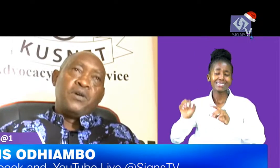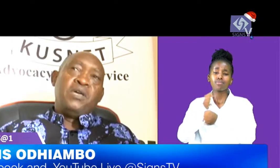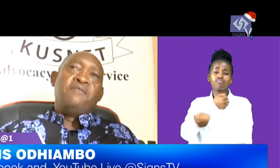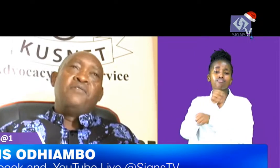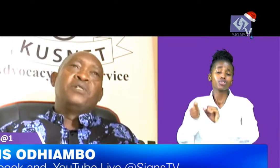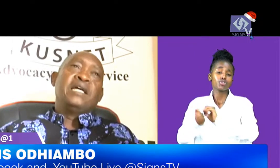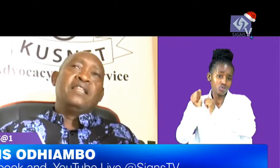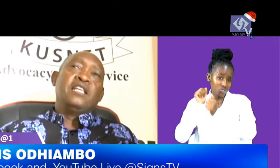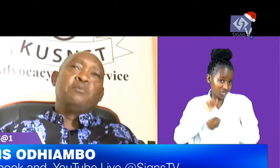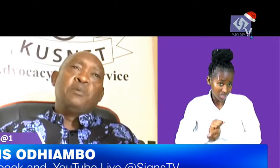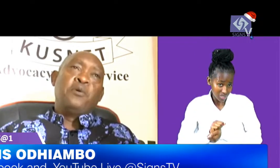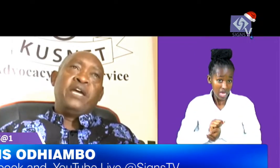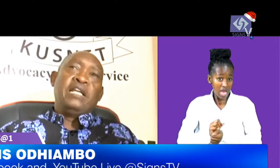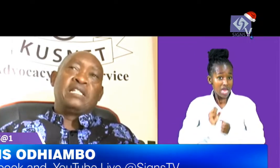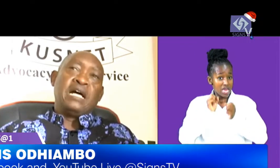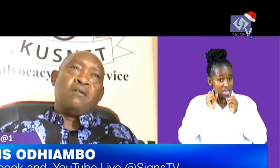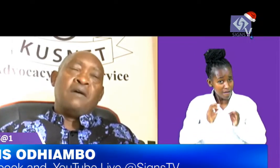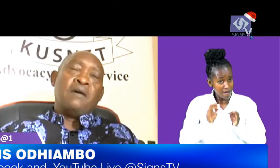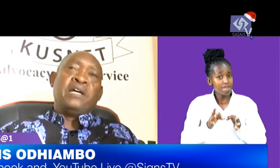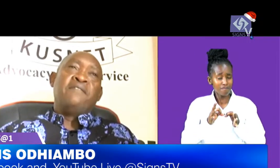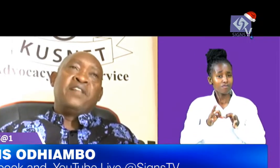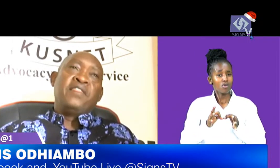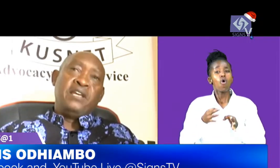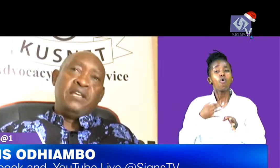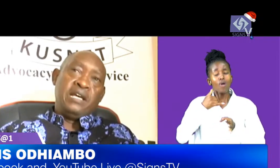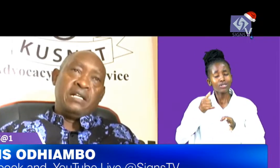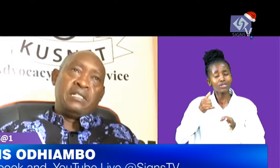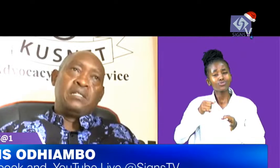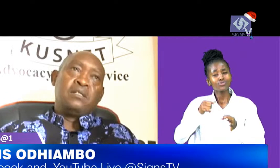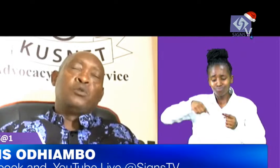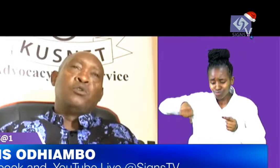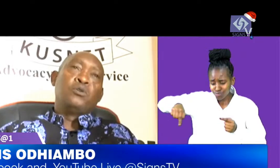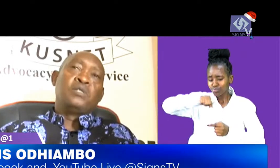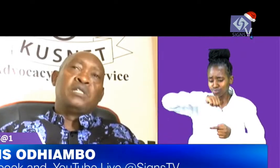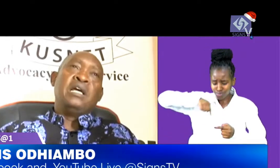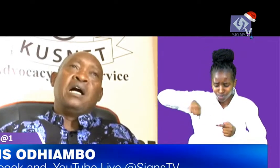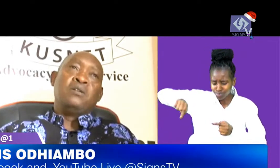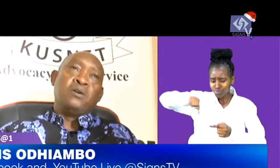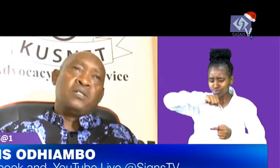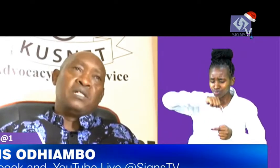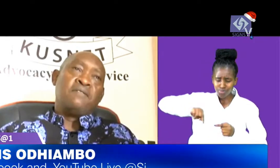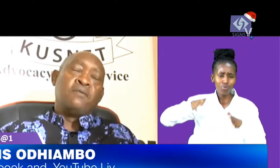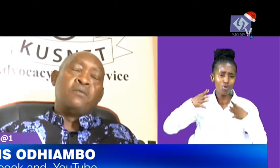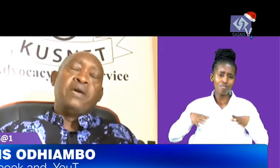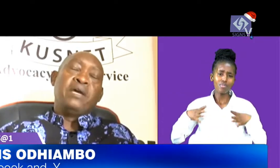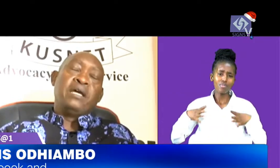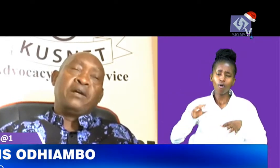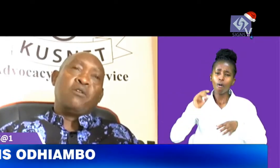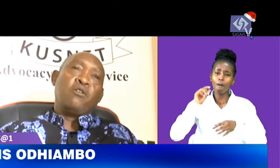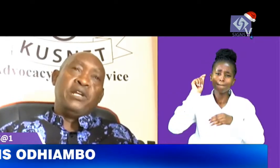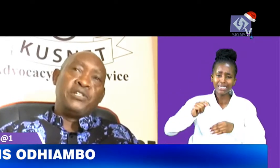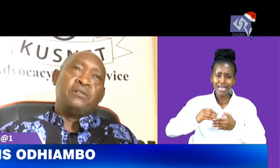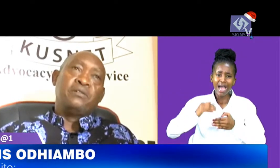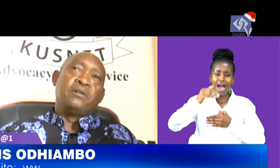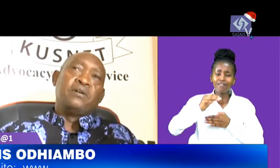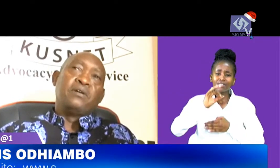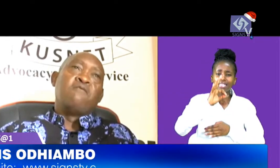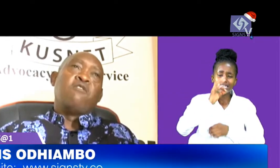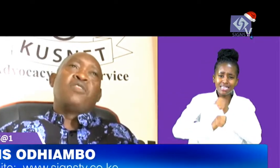If you take these people in circle after every 3 years to go to see a doctor for make a recommendation, for them to